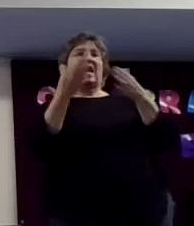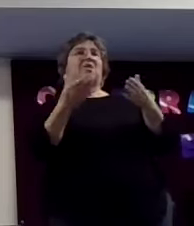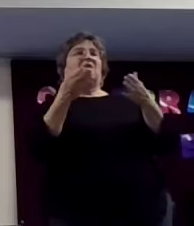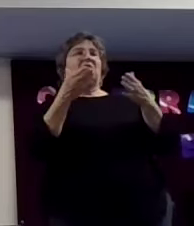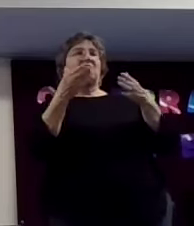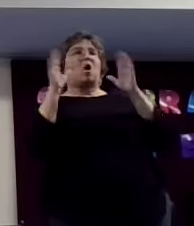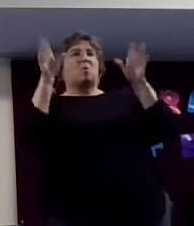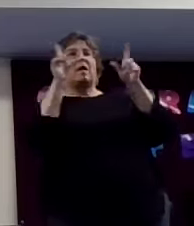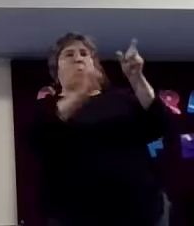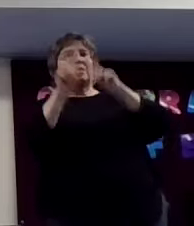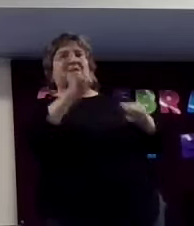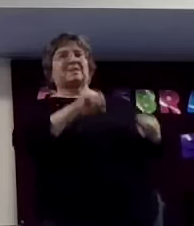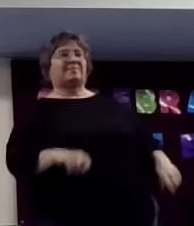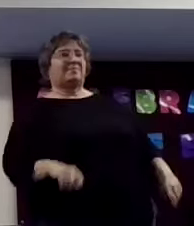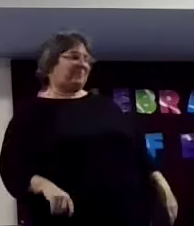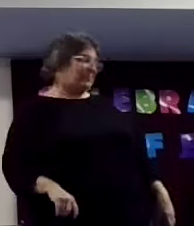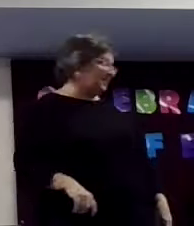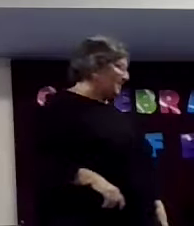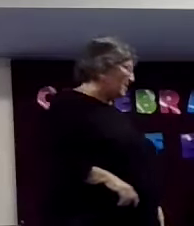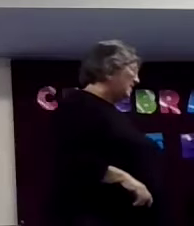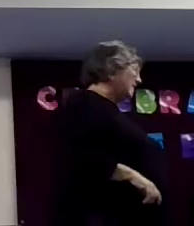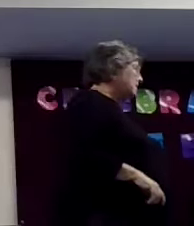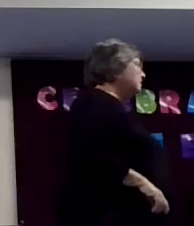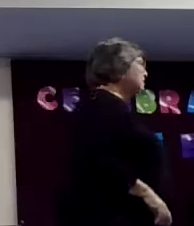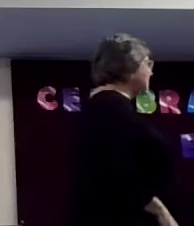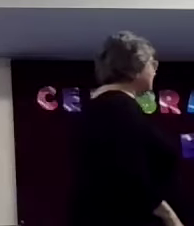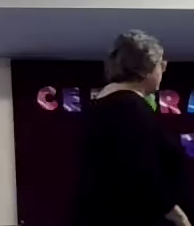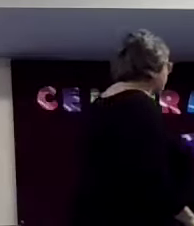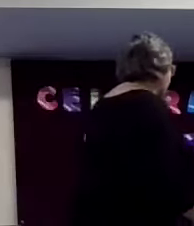so much. Thanks for the great question.